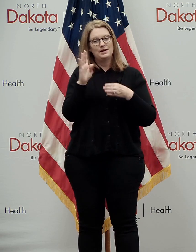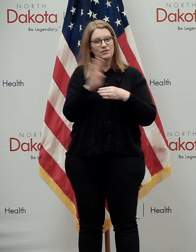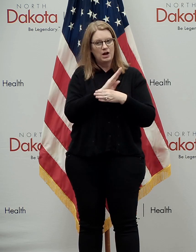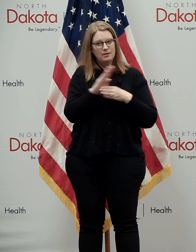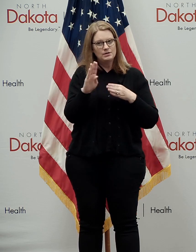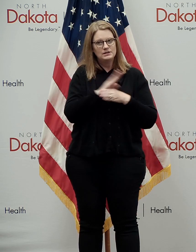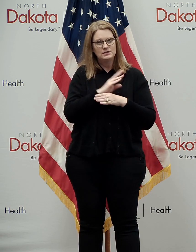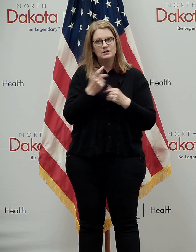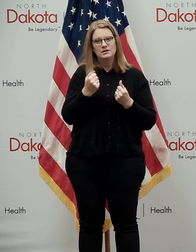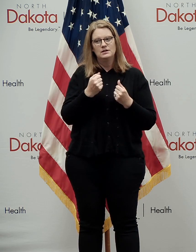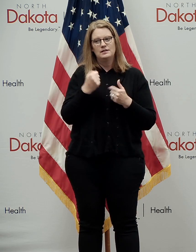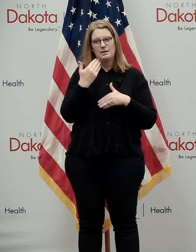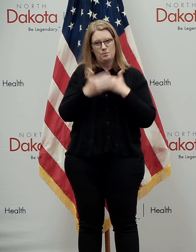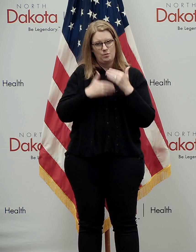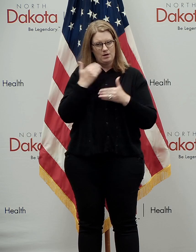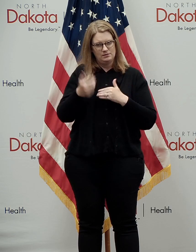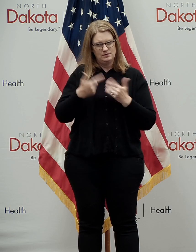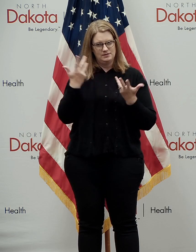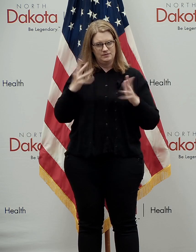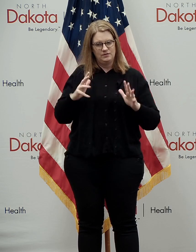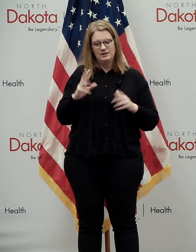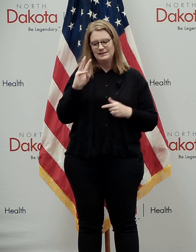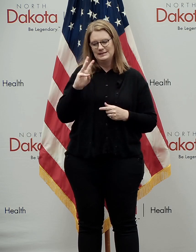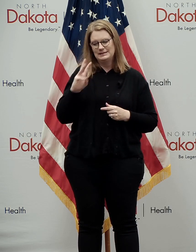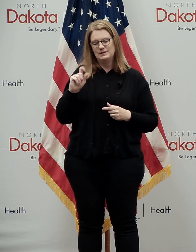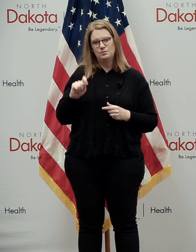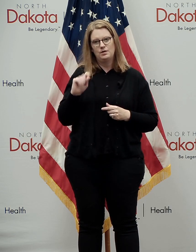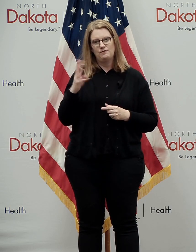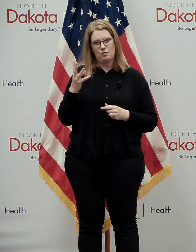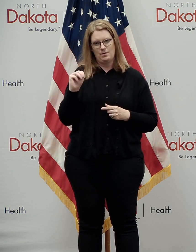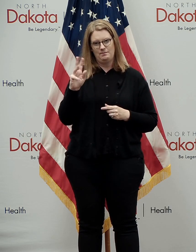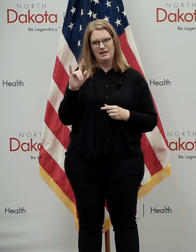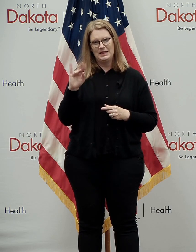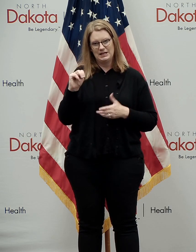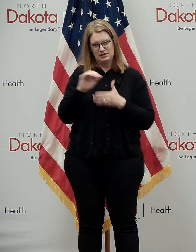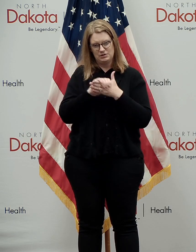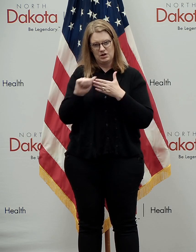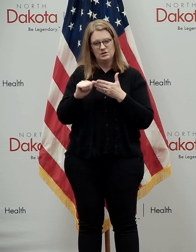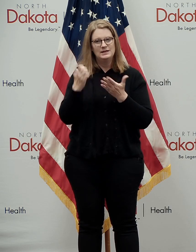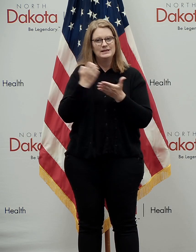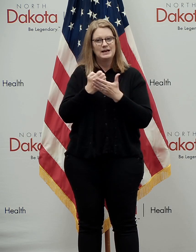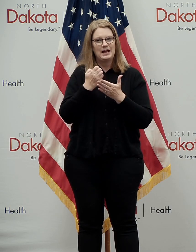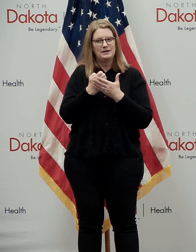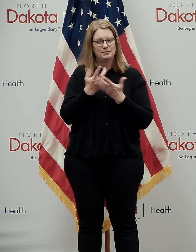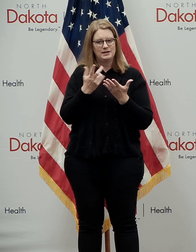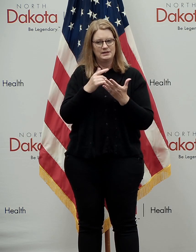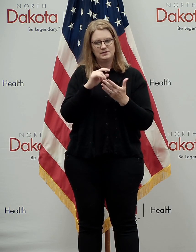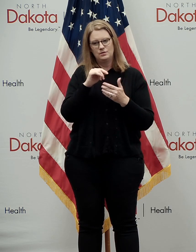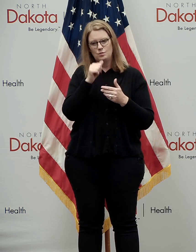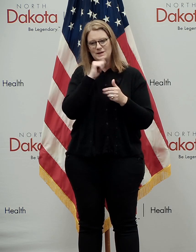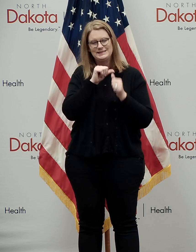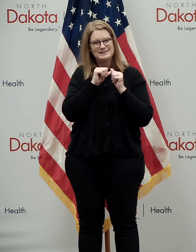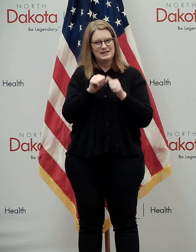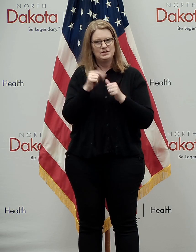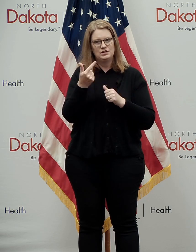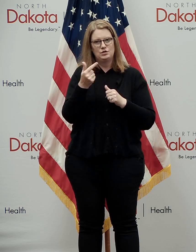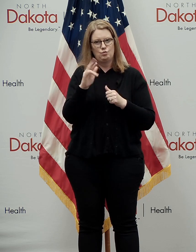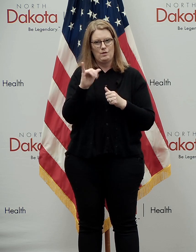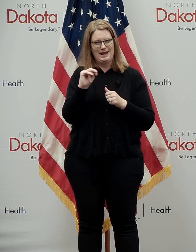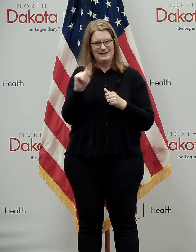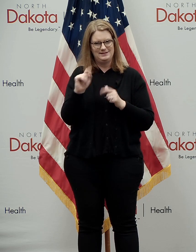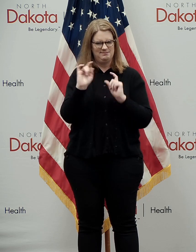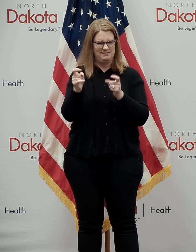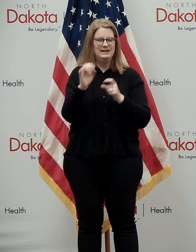the application process for distributing $66.4 million in economic resiliency grants, also known as the